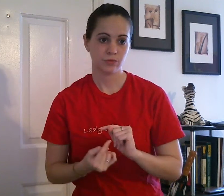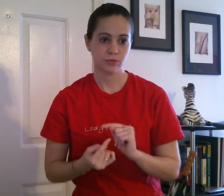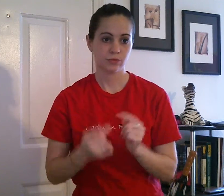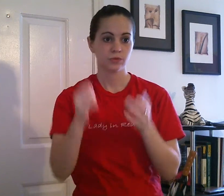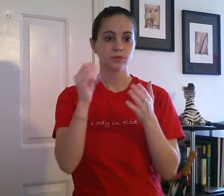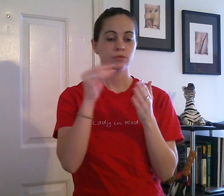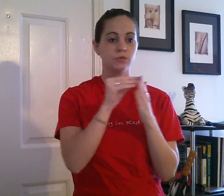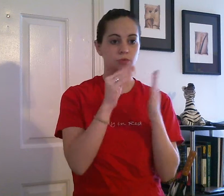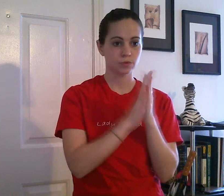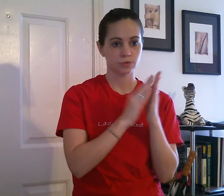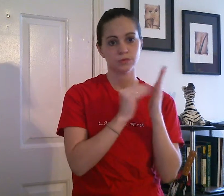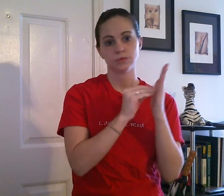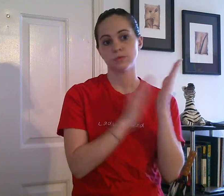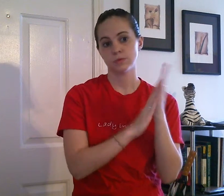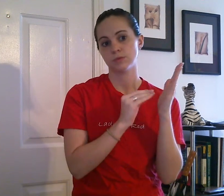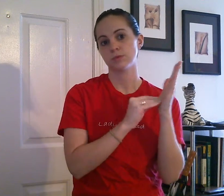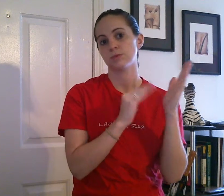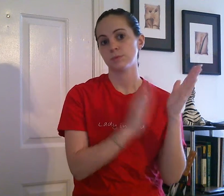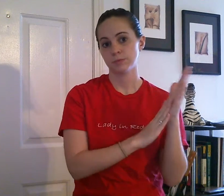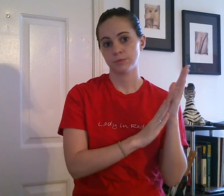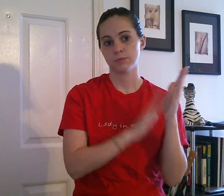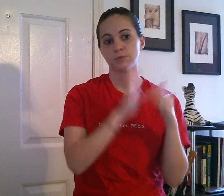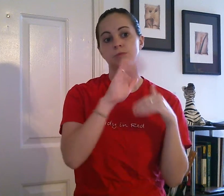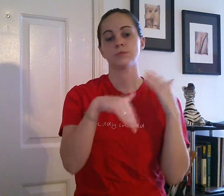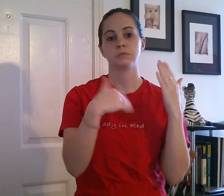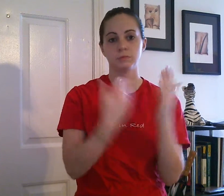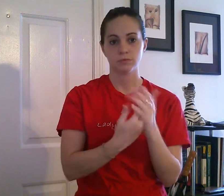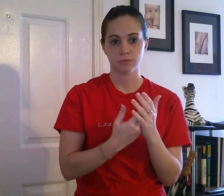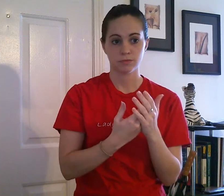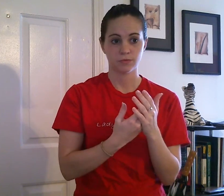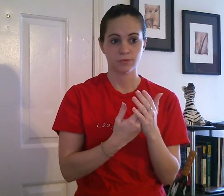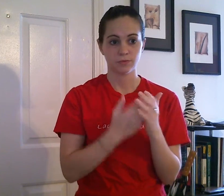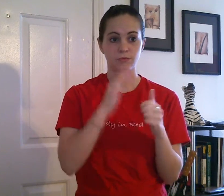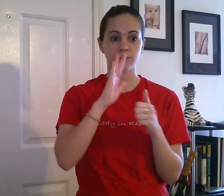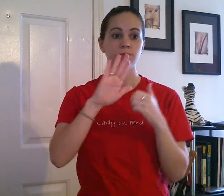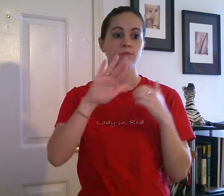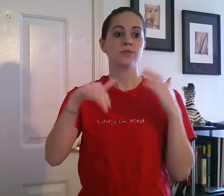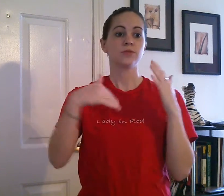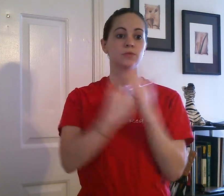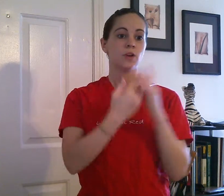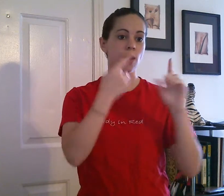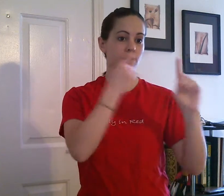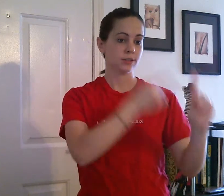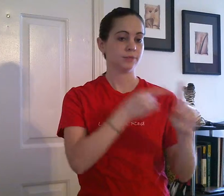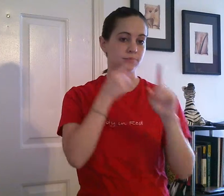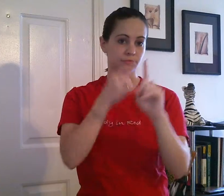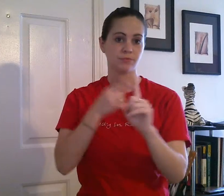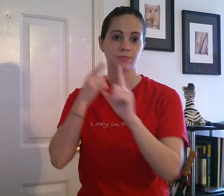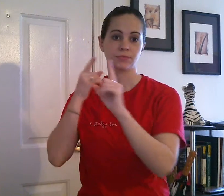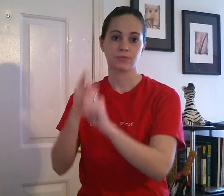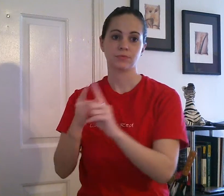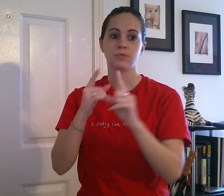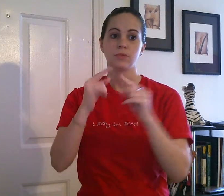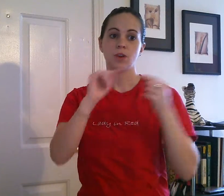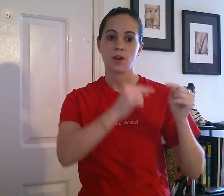the control measures. For each identified hazard, list the measures that need to be put in place to eliminate or minimize